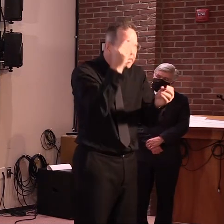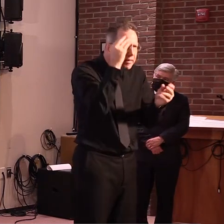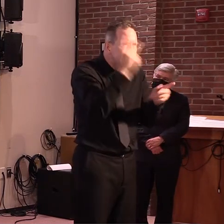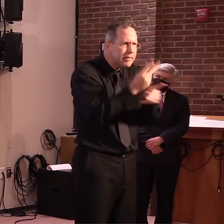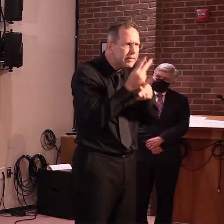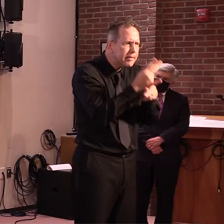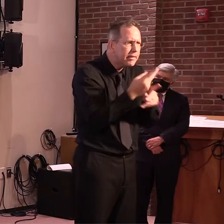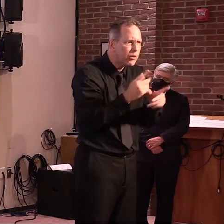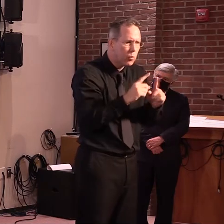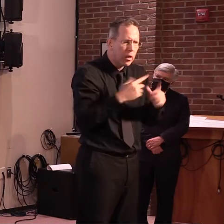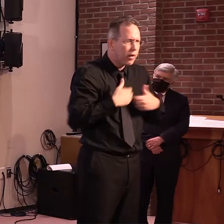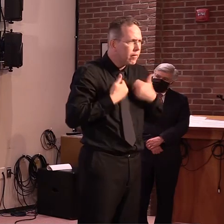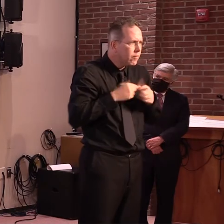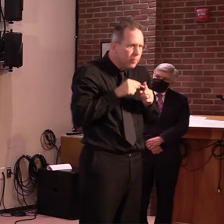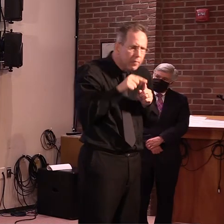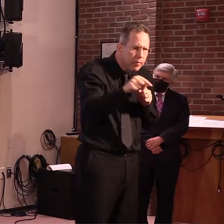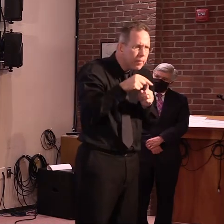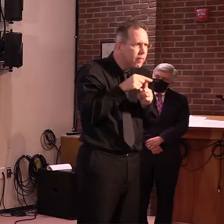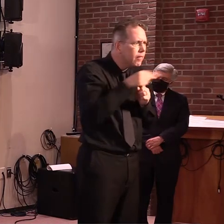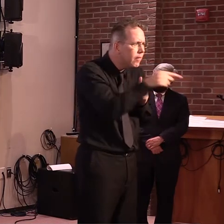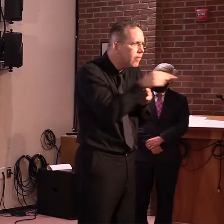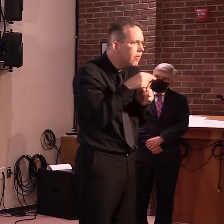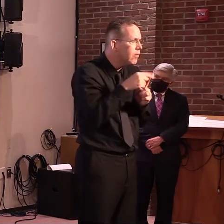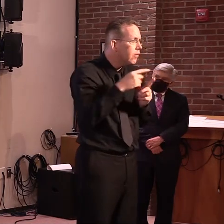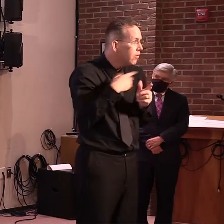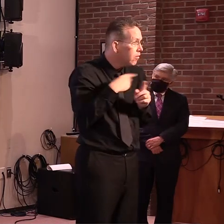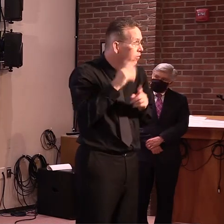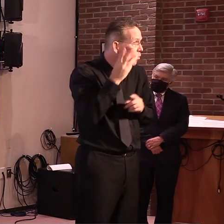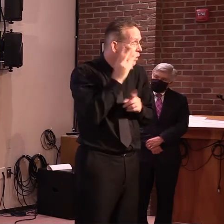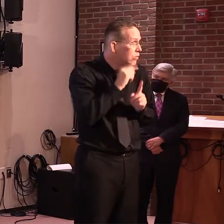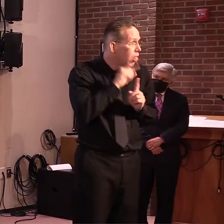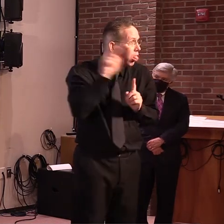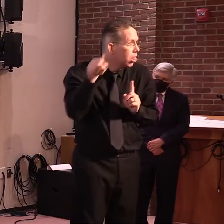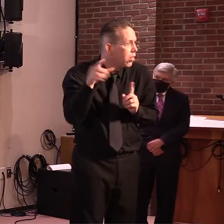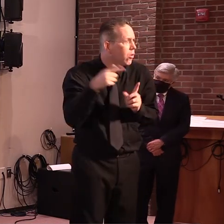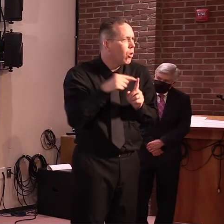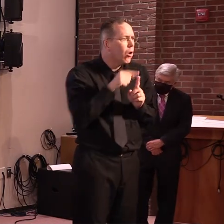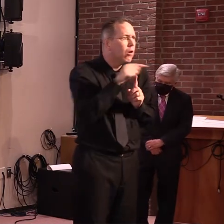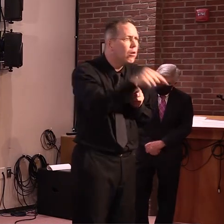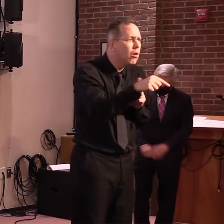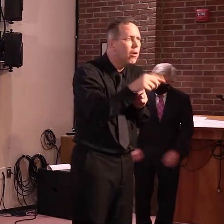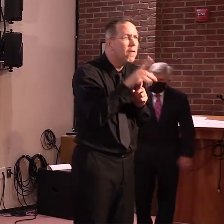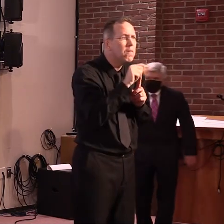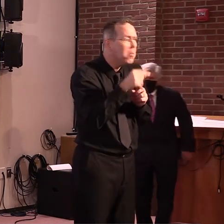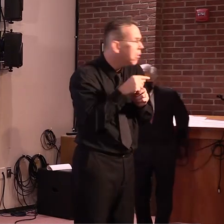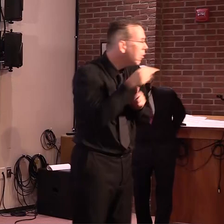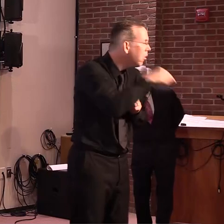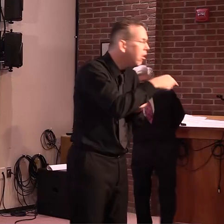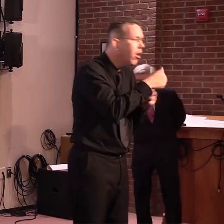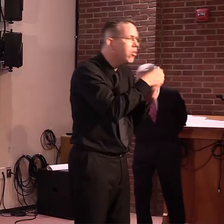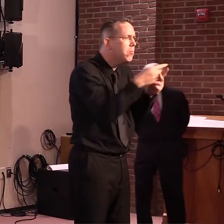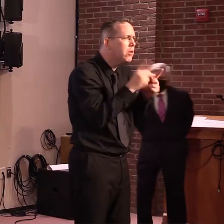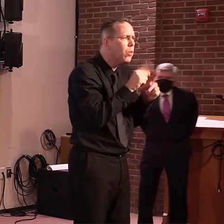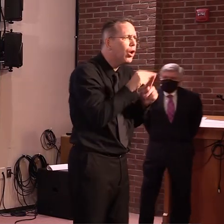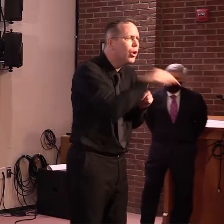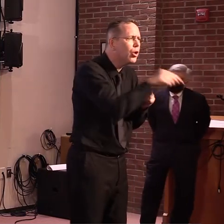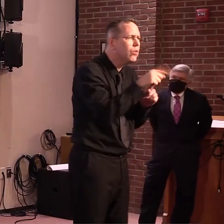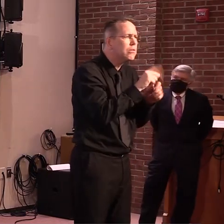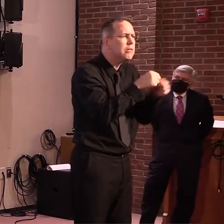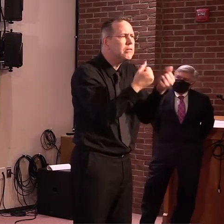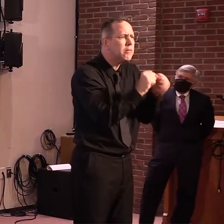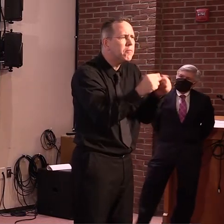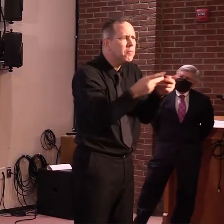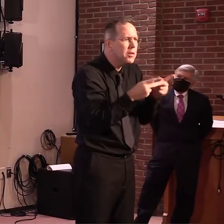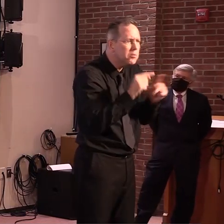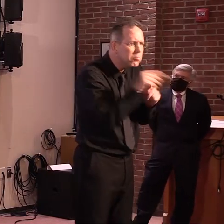in the state. See if there are outbreaks in the state or in the area that you're participating in some activity in. And